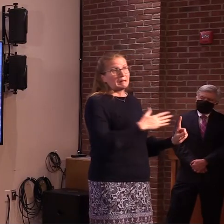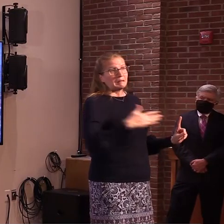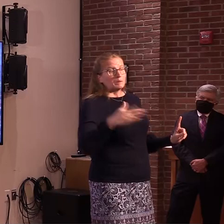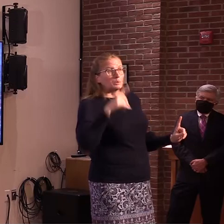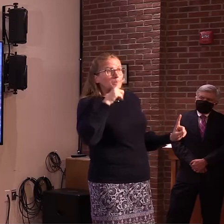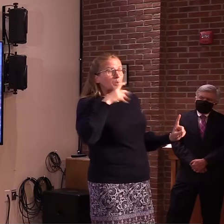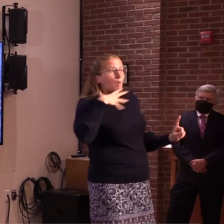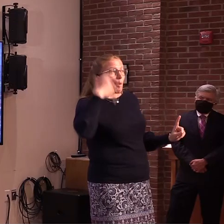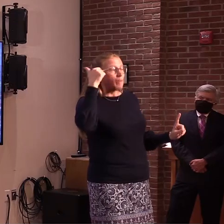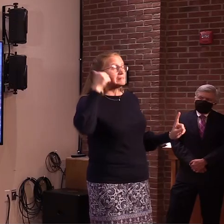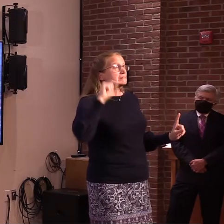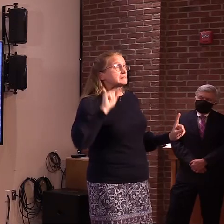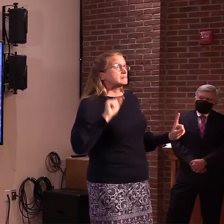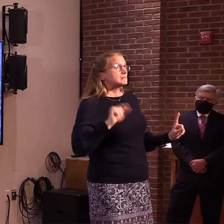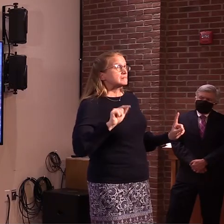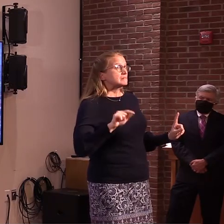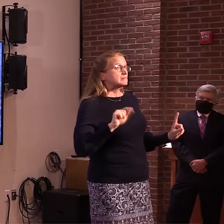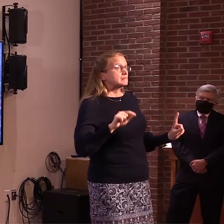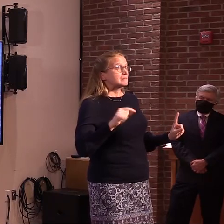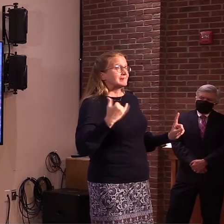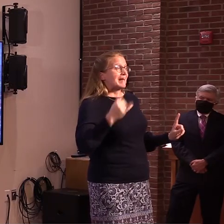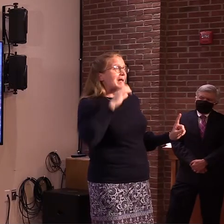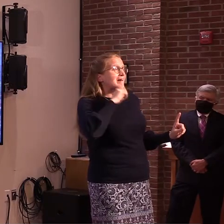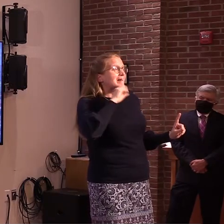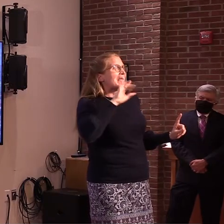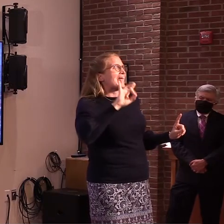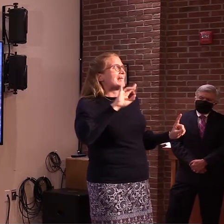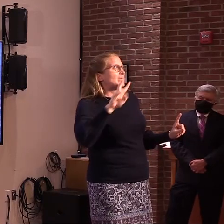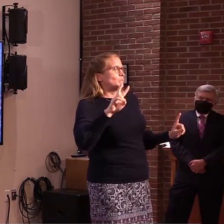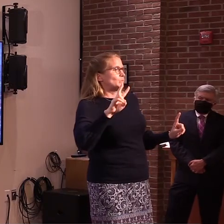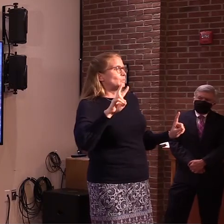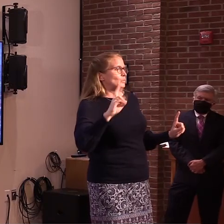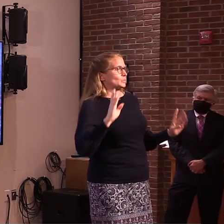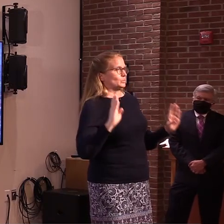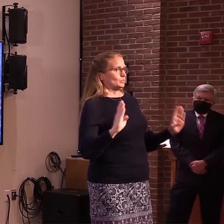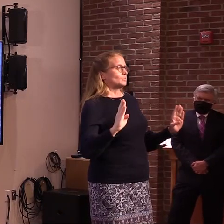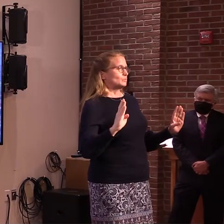60s. Currently, the oldest has been 82 years of age.